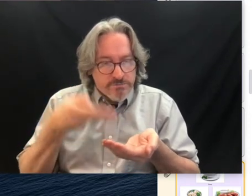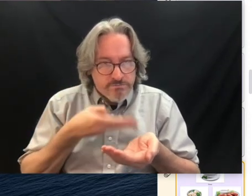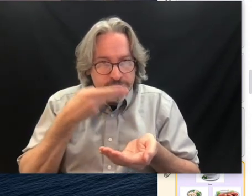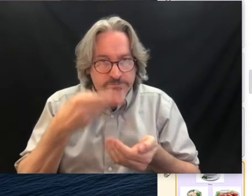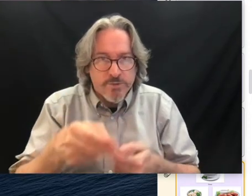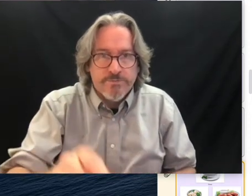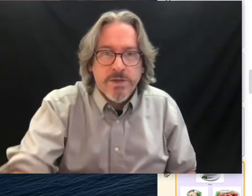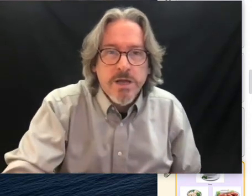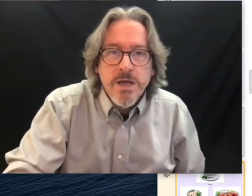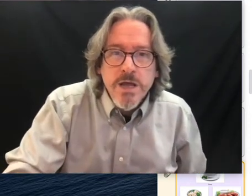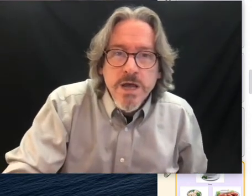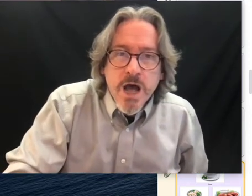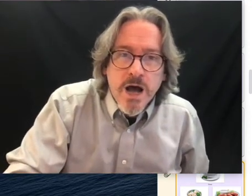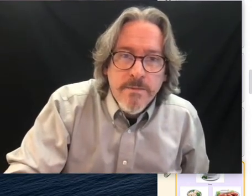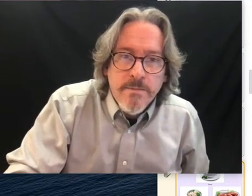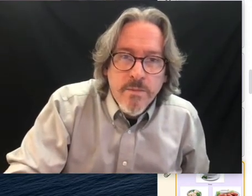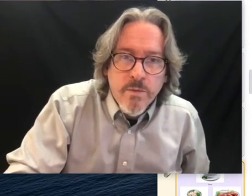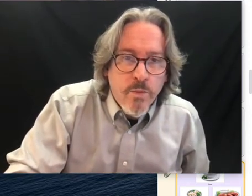cereal.